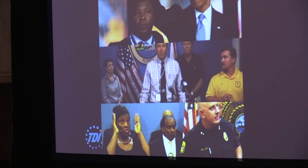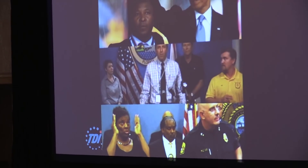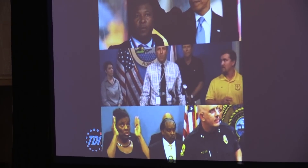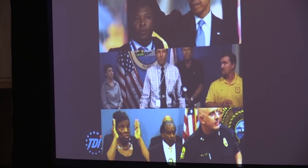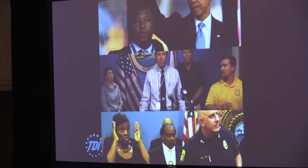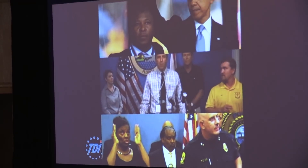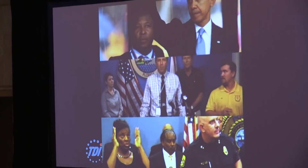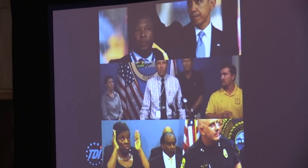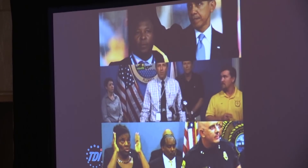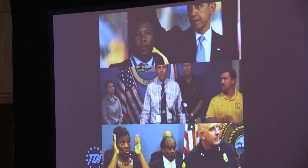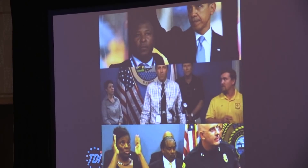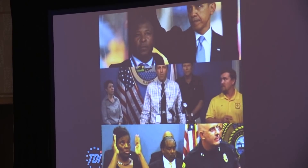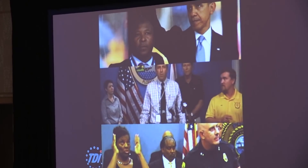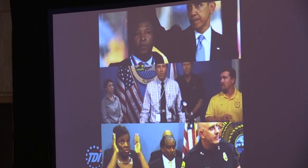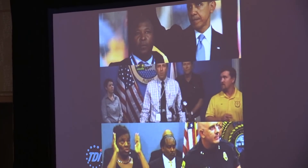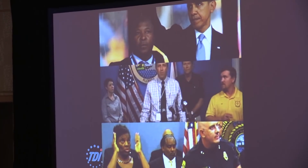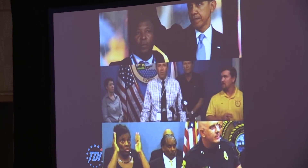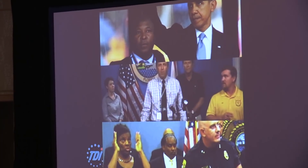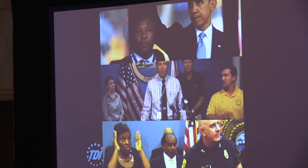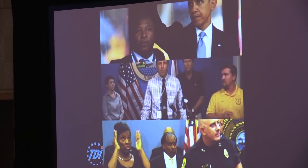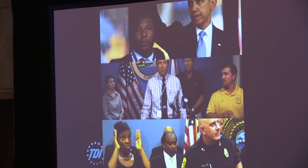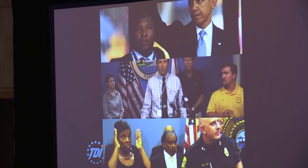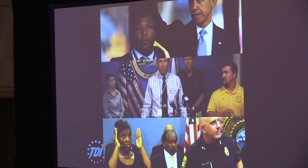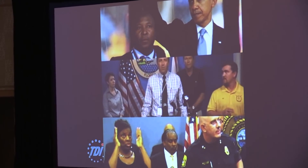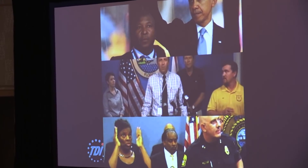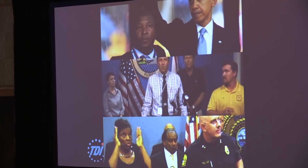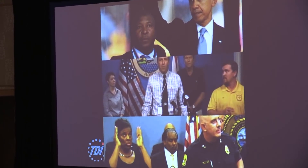I'm sure all of these are familiar to all of us, yes?